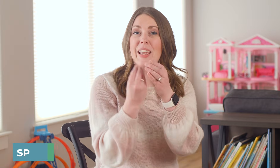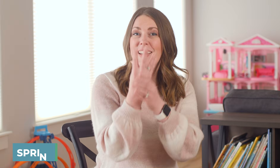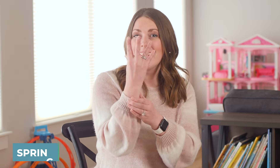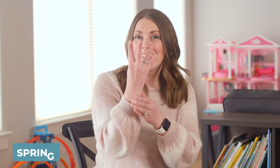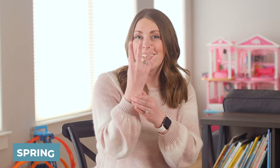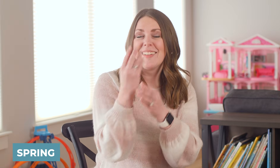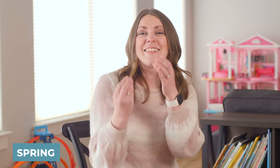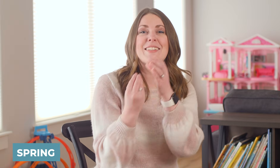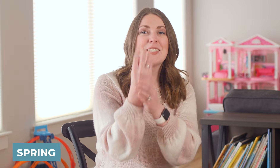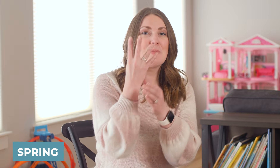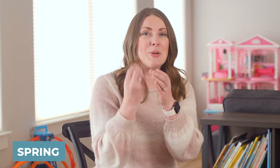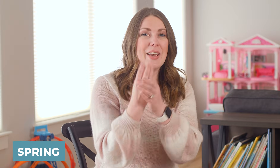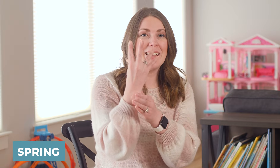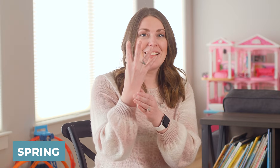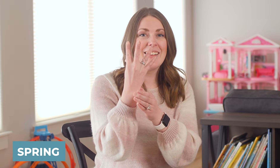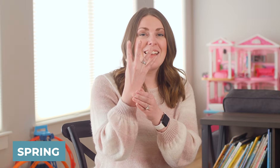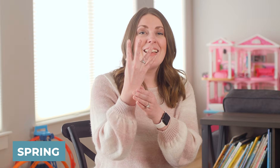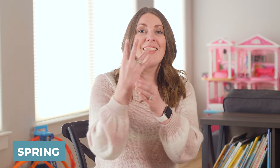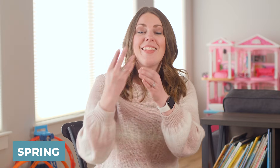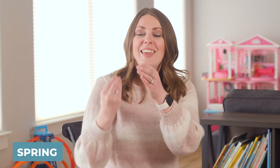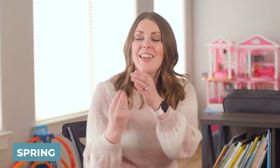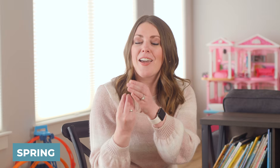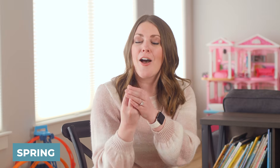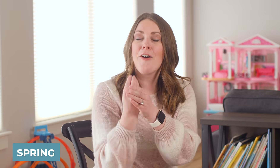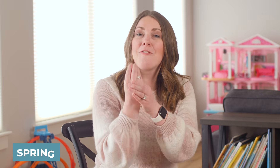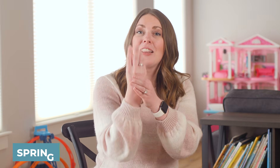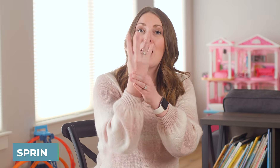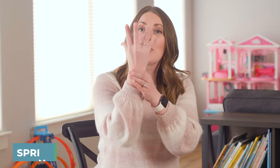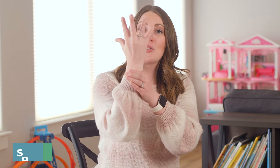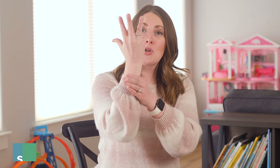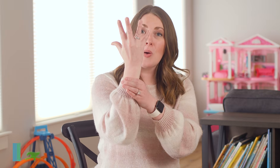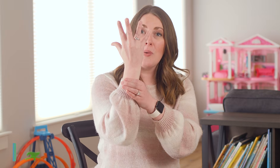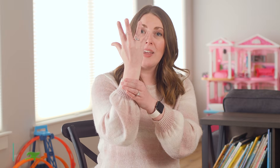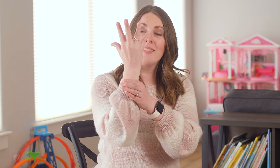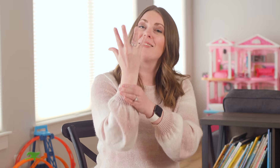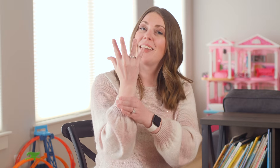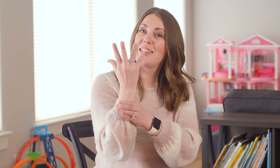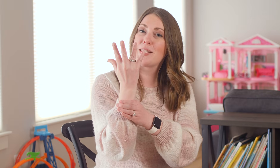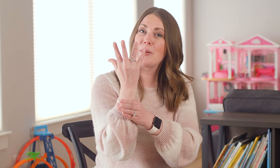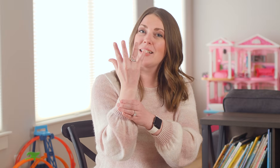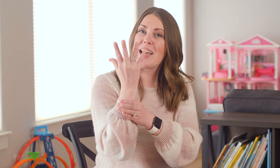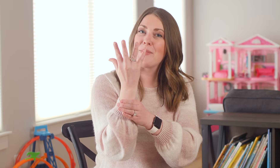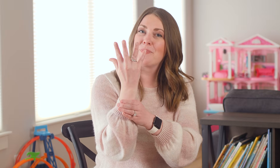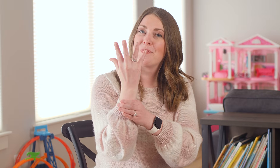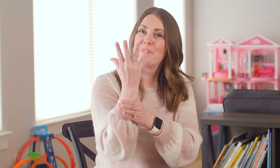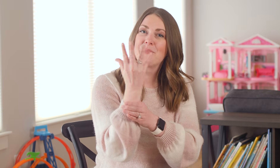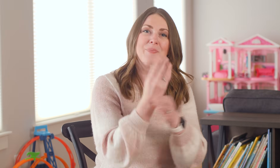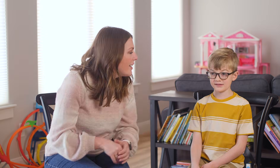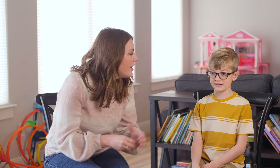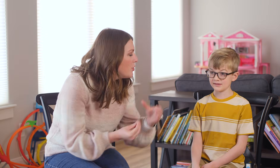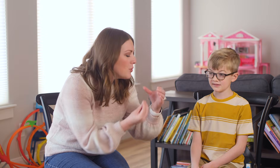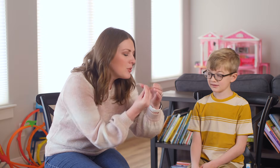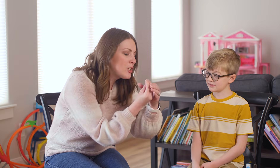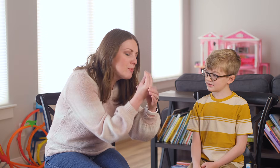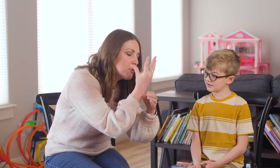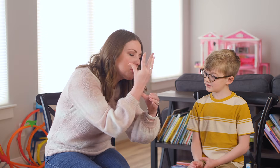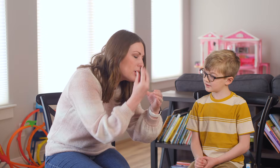Spring, spring. Think of flowers growing in the springtime. Can you do